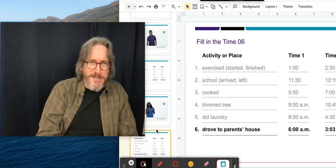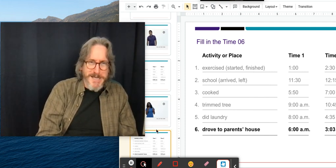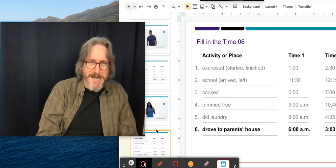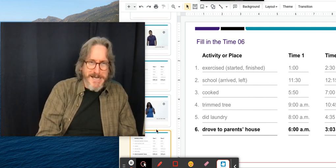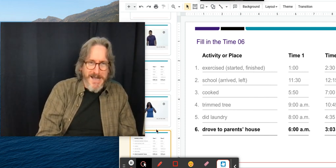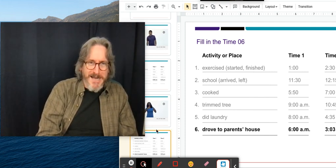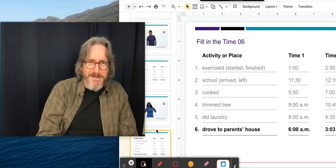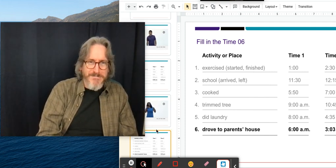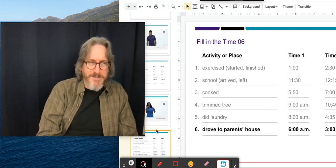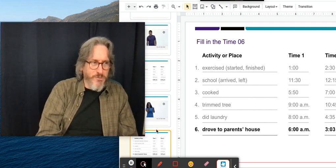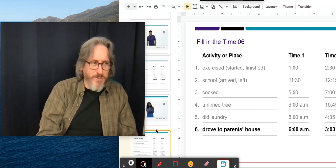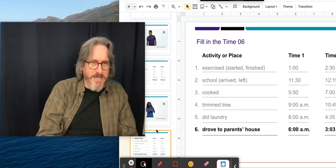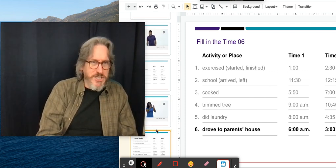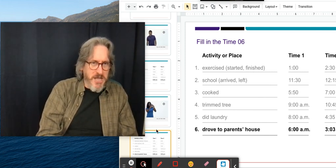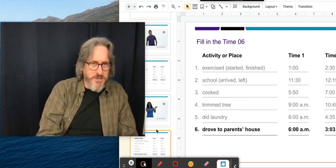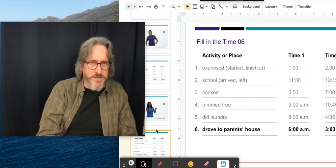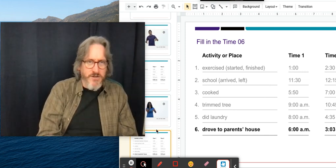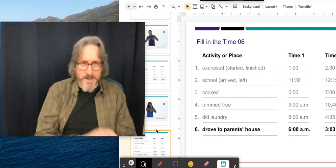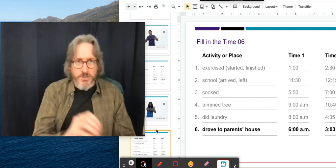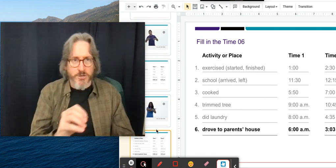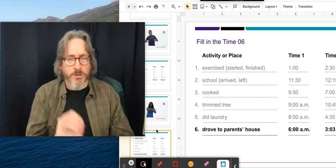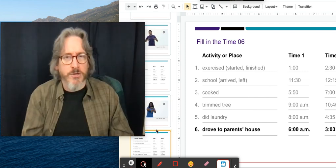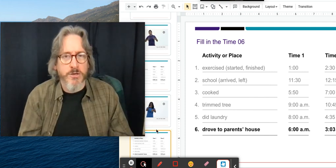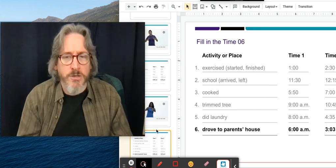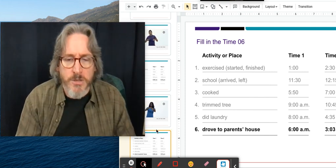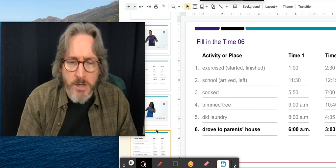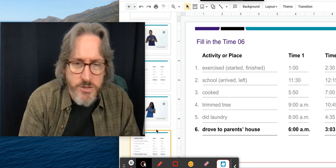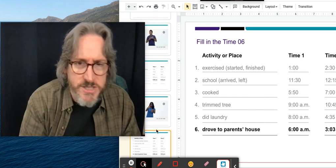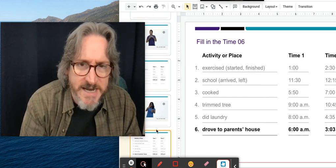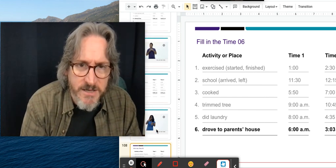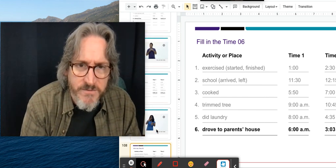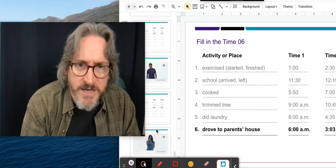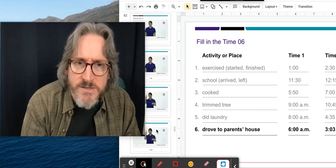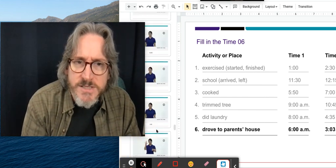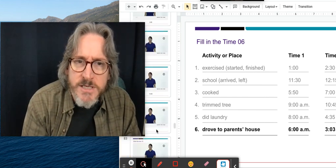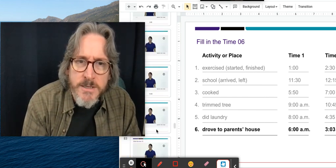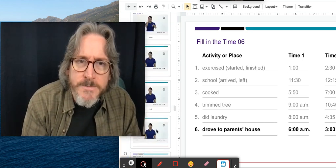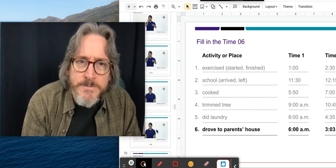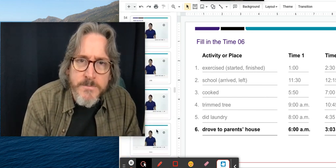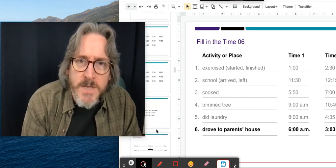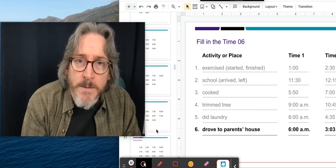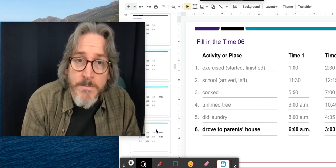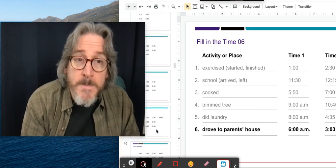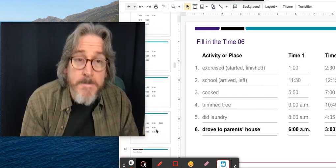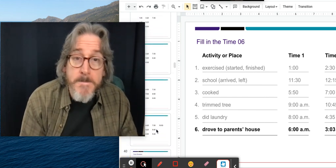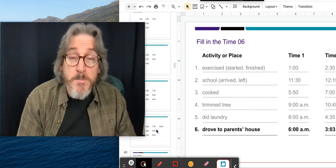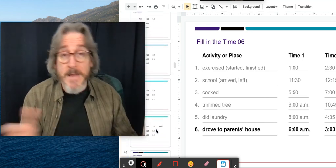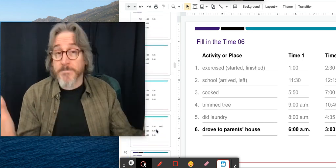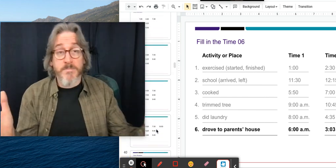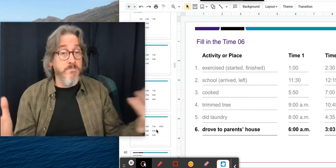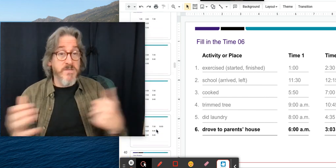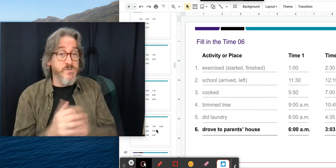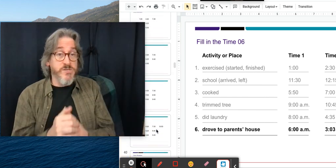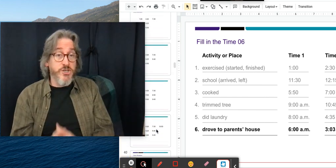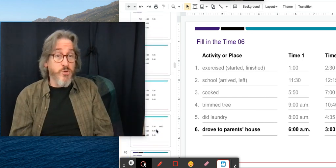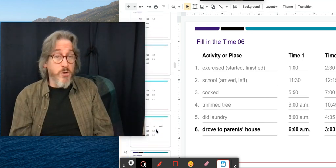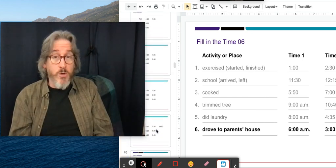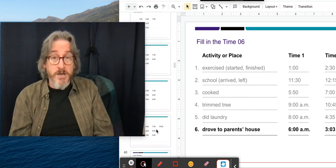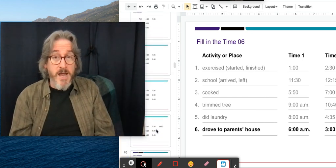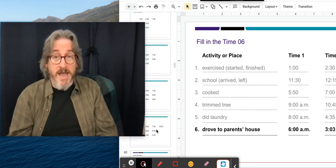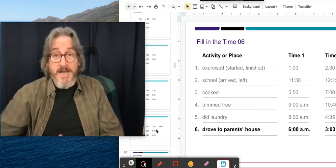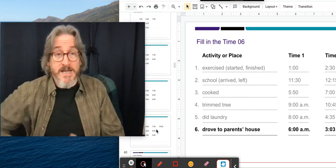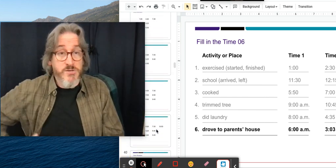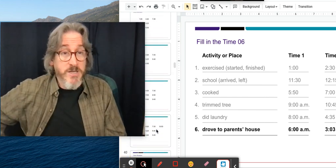move on to the next slide. So really challenge yourself, make sure you're understanding the videos. But again, this